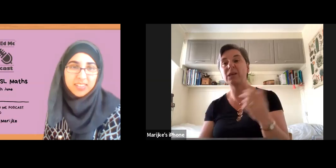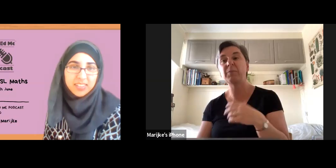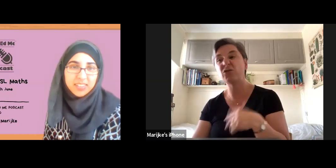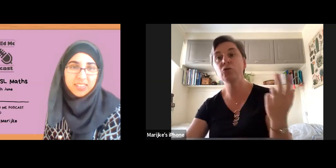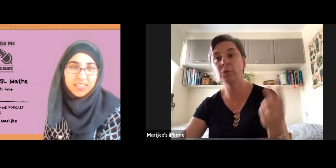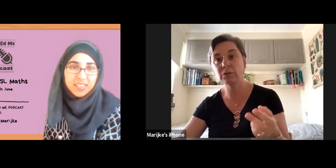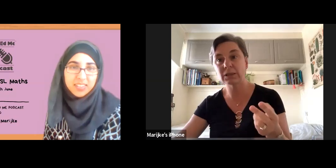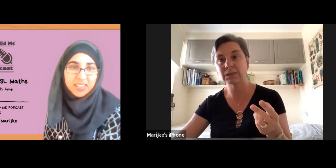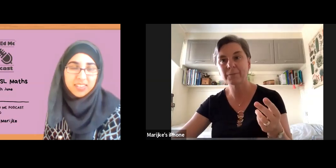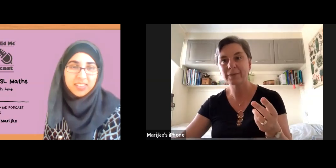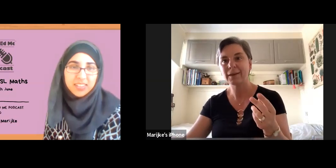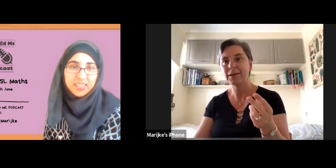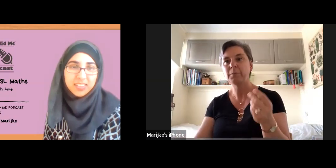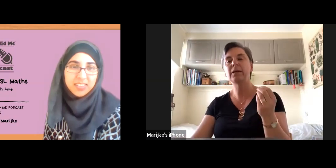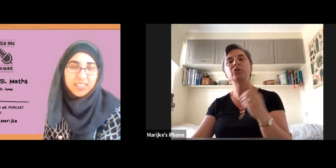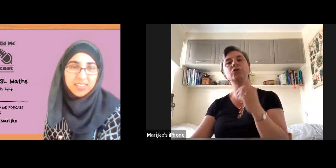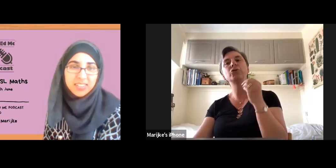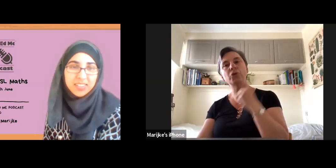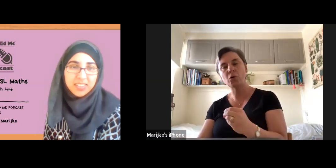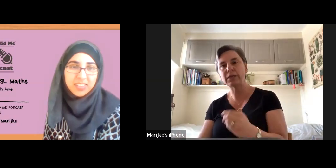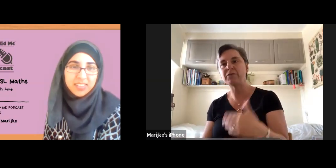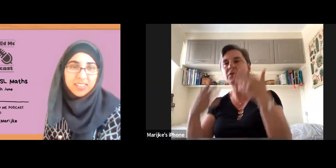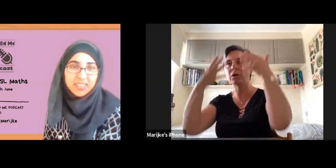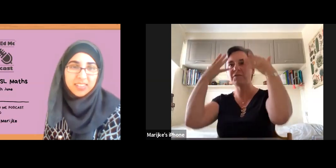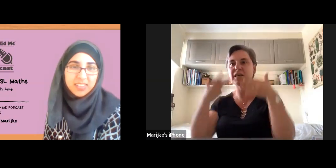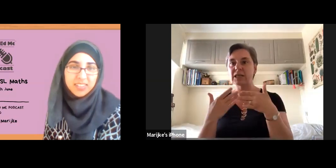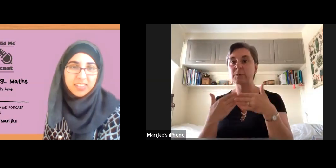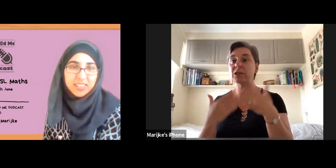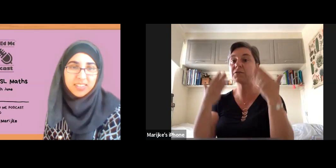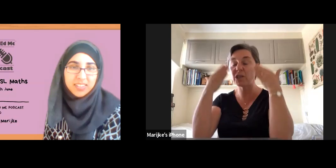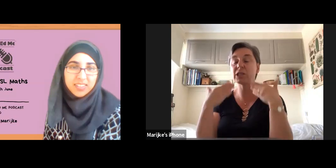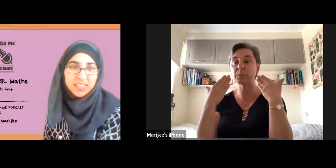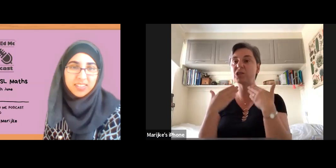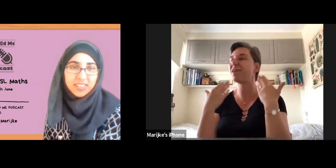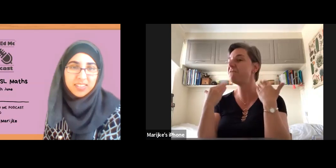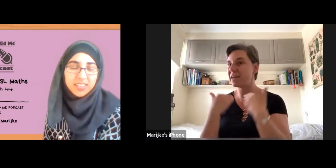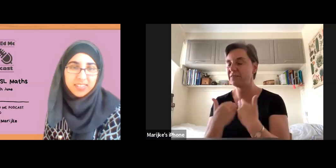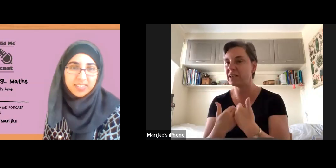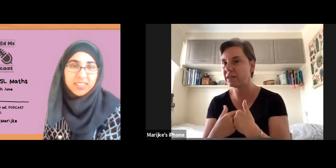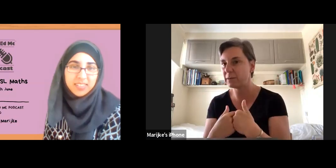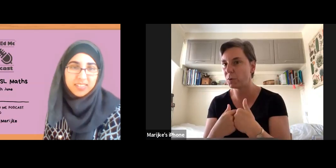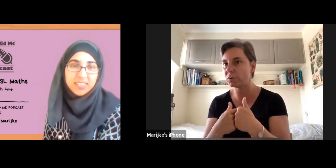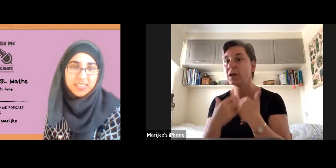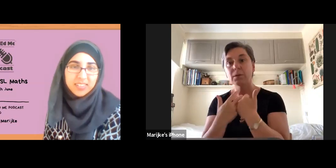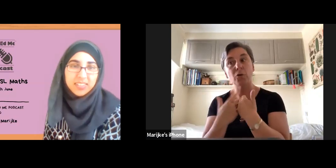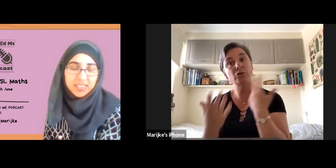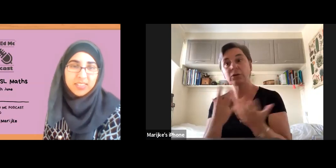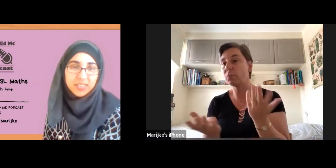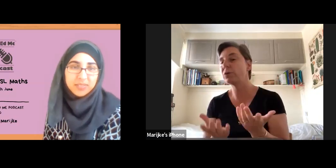in about 2 months, because deaf. You've got the facial expressions. Facial expressions are very, very, very important, more so than what you